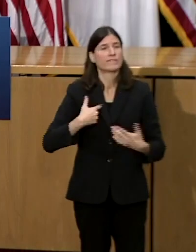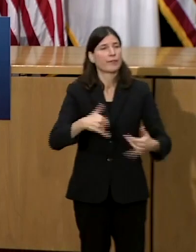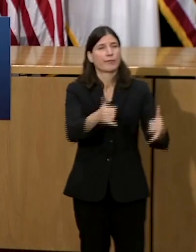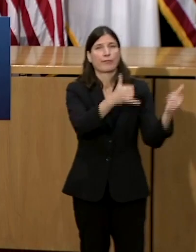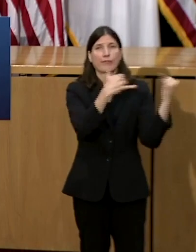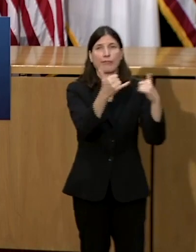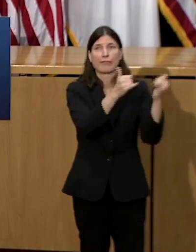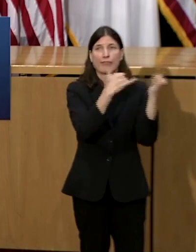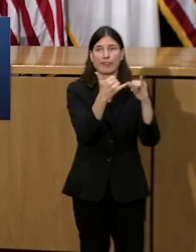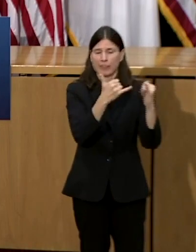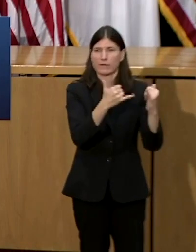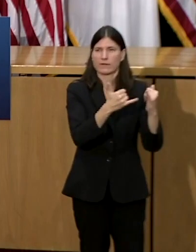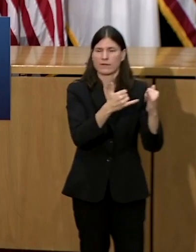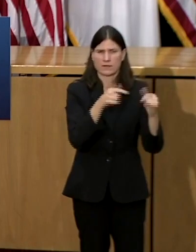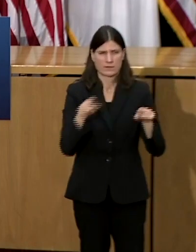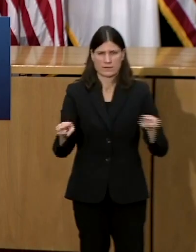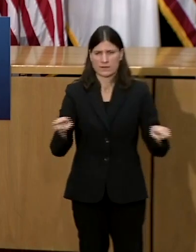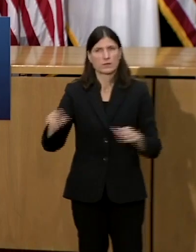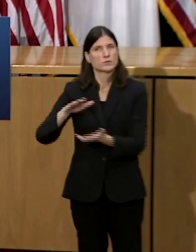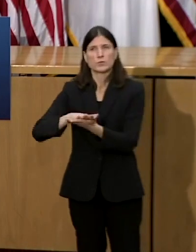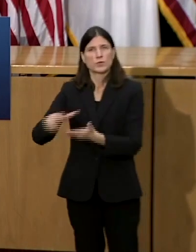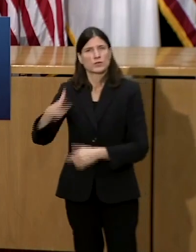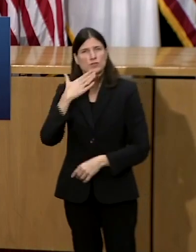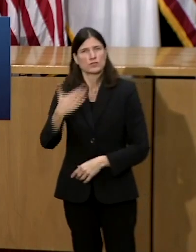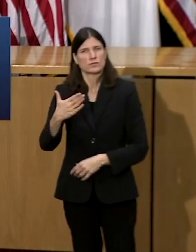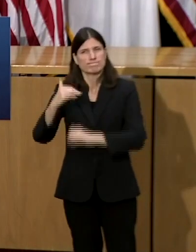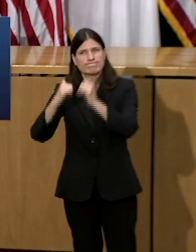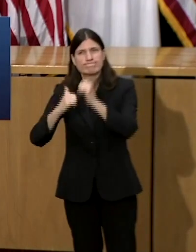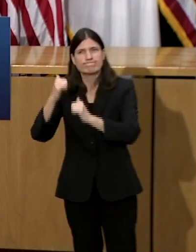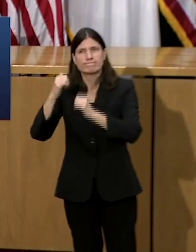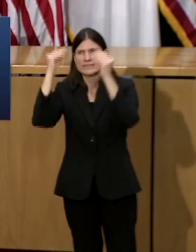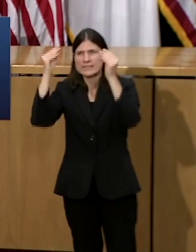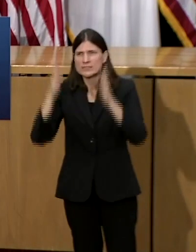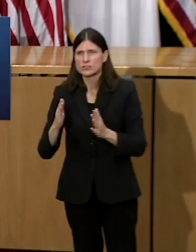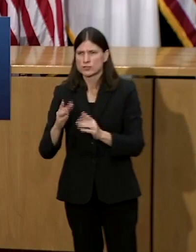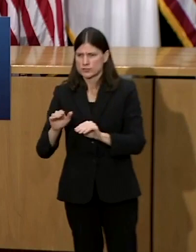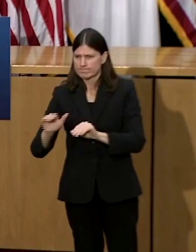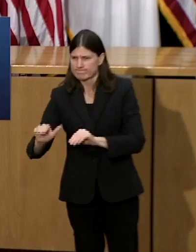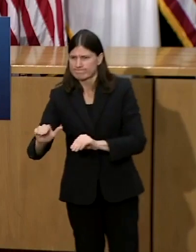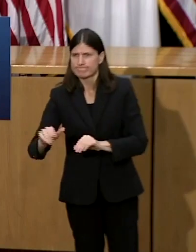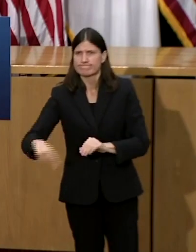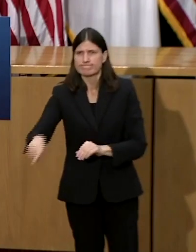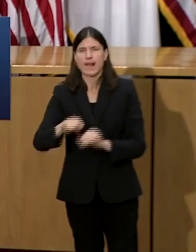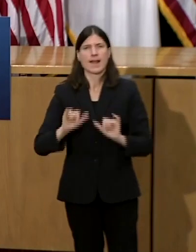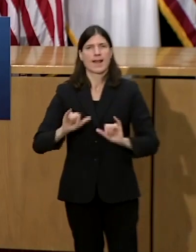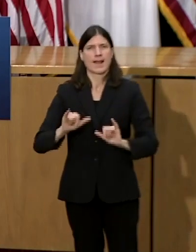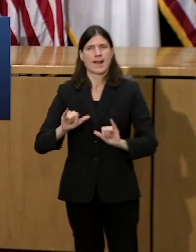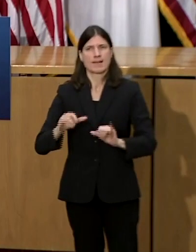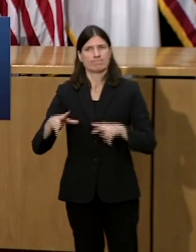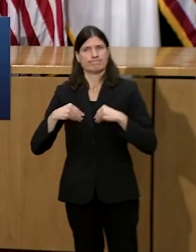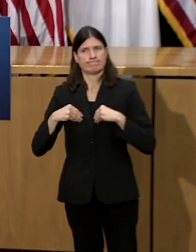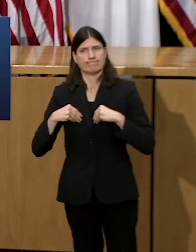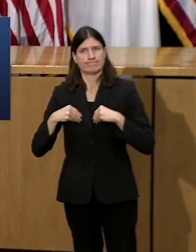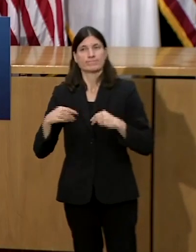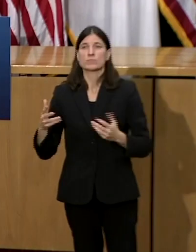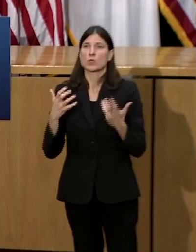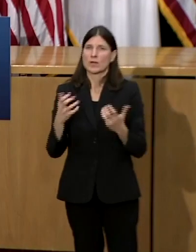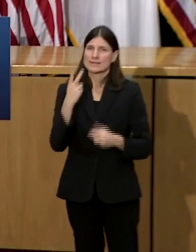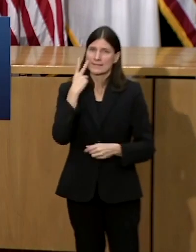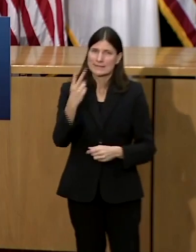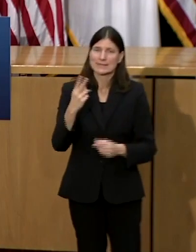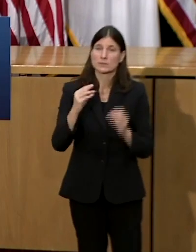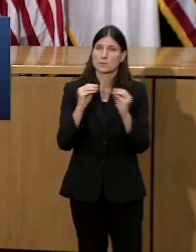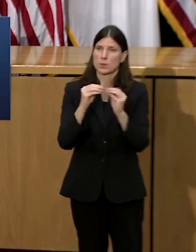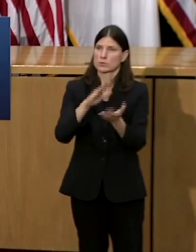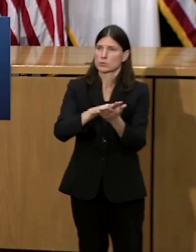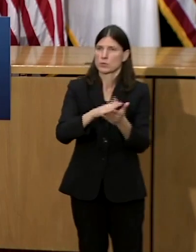remote, hybrid, and full return to school right here in Massachusetts, tracking data shows that viral transmission rates are not lower